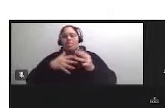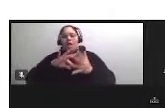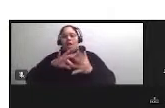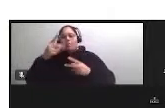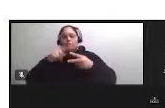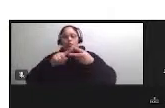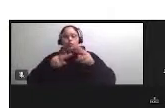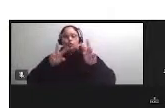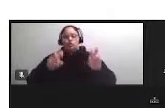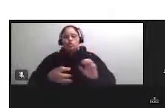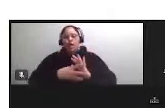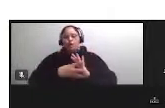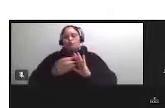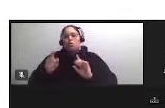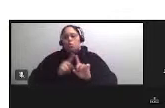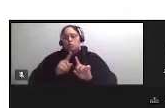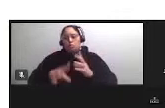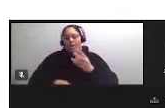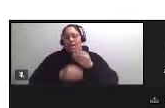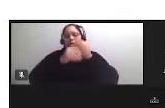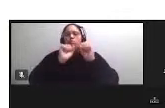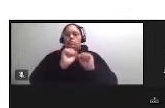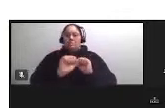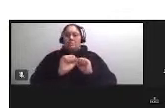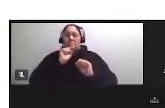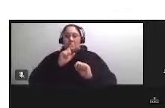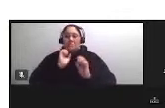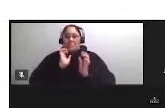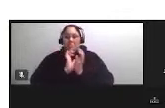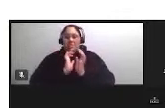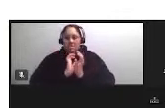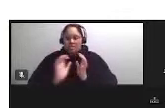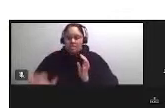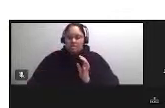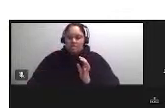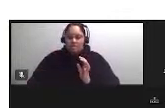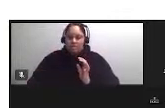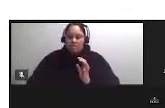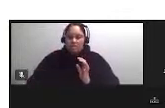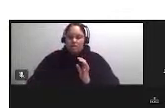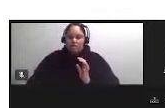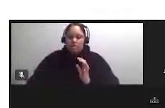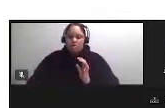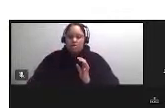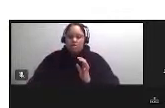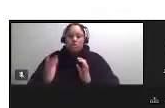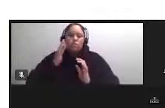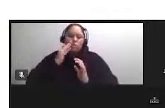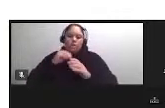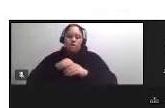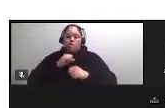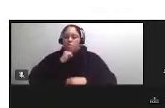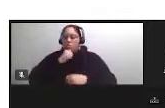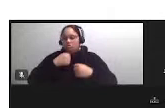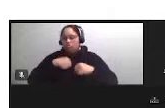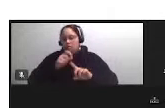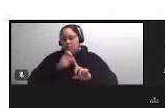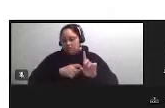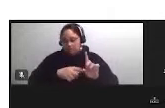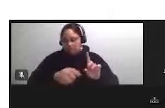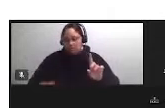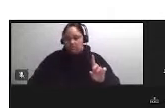issues also put into that meeting, Chairperson, sometime in August, Chairperson, and then just